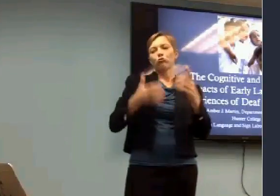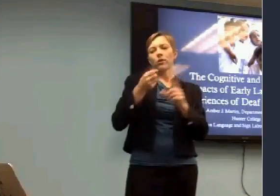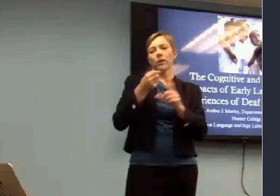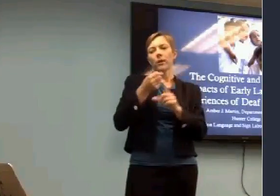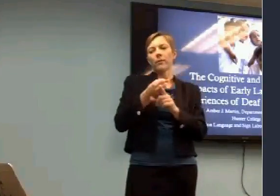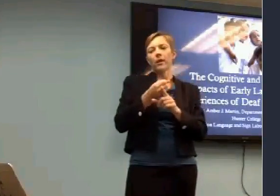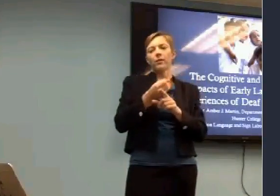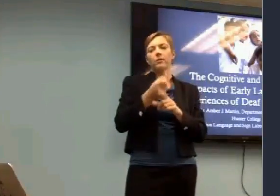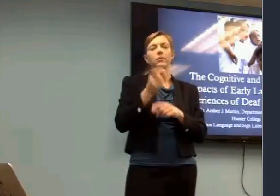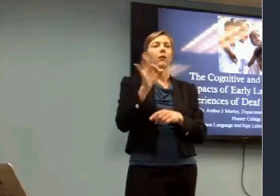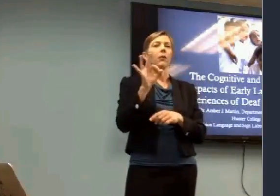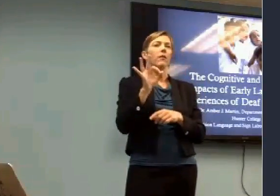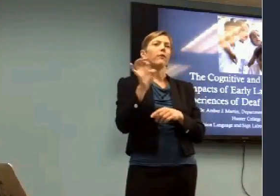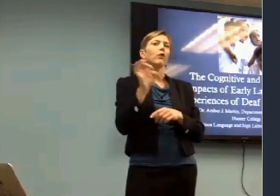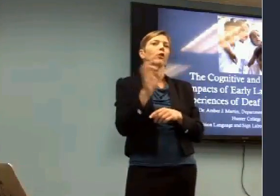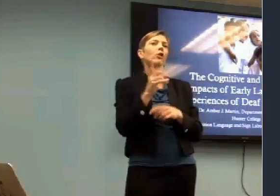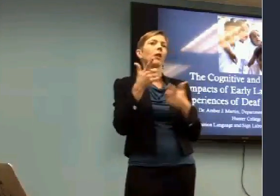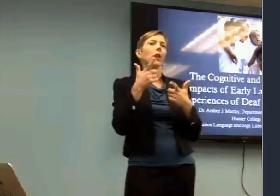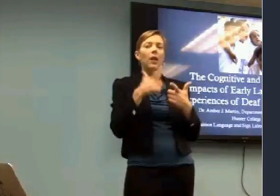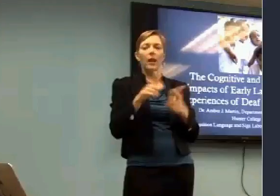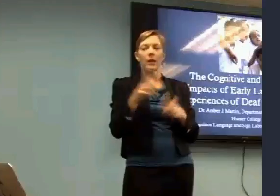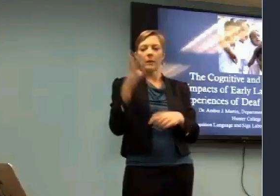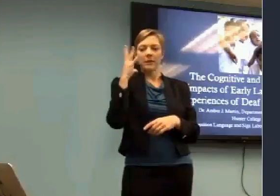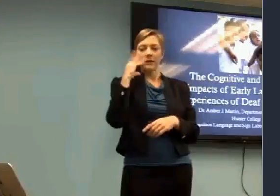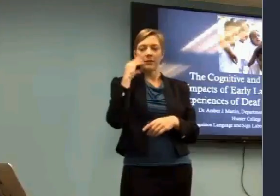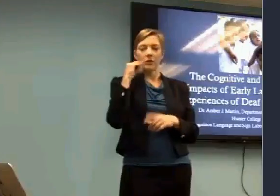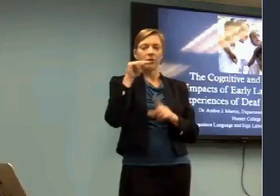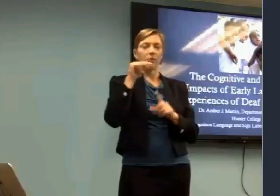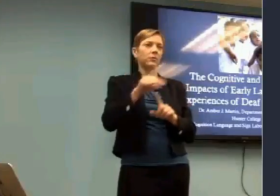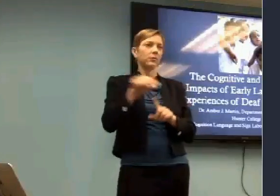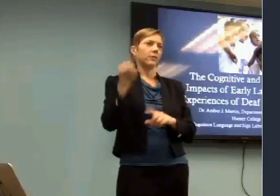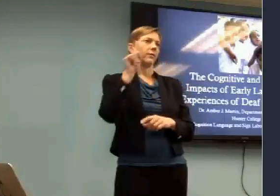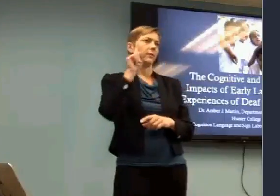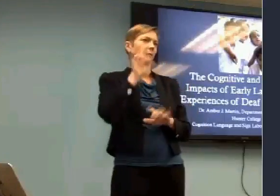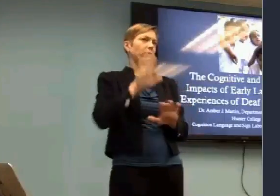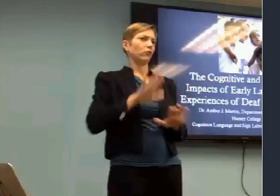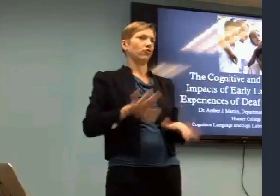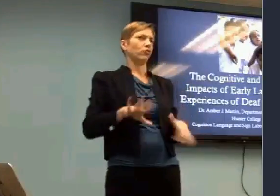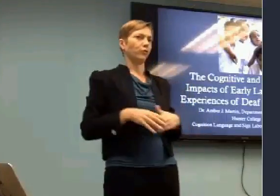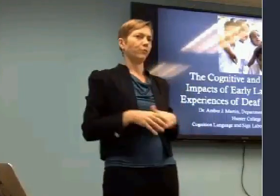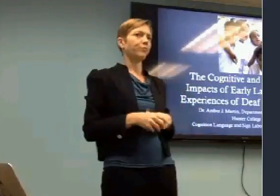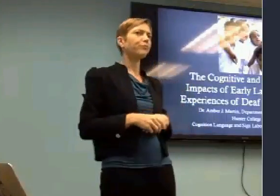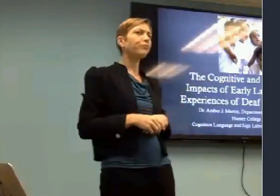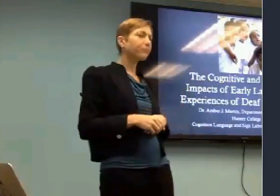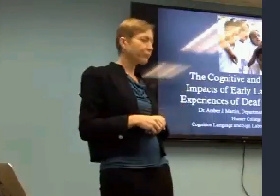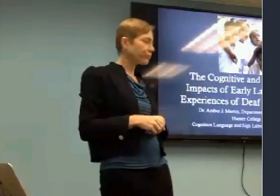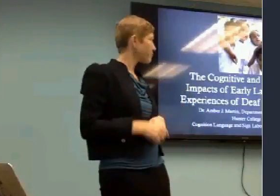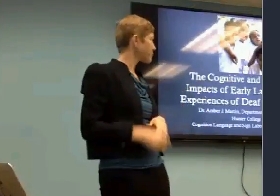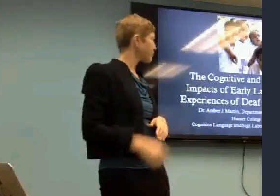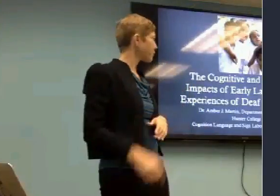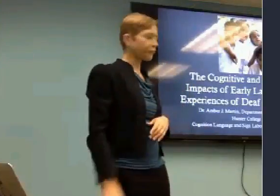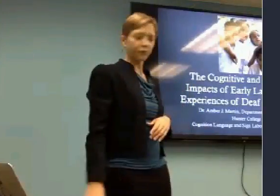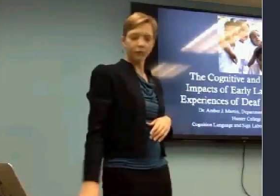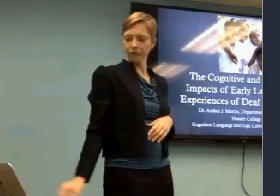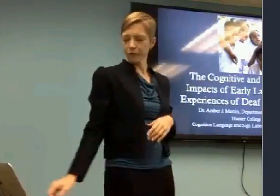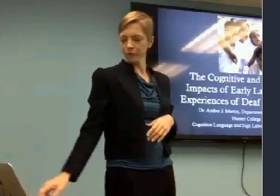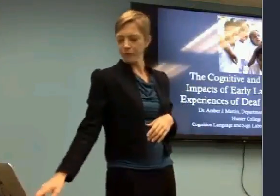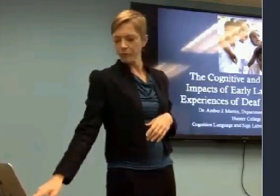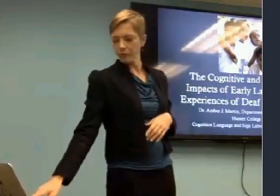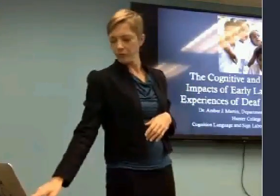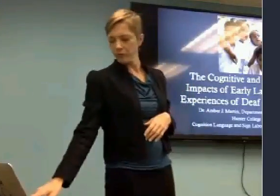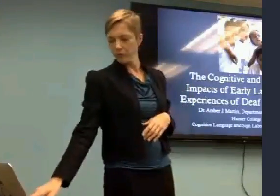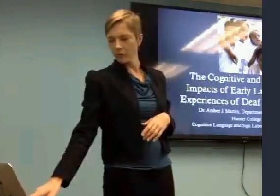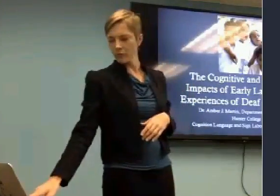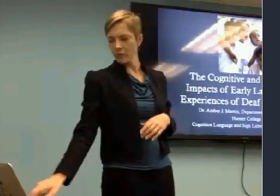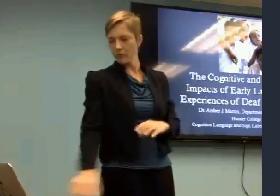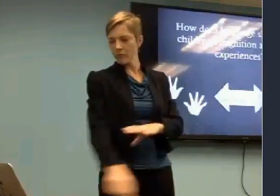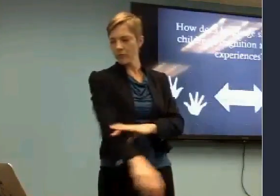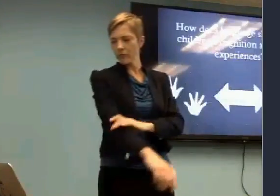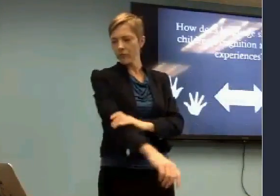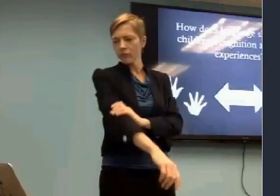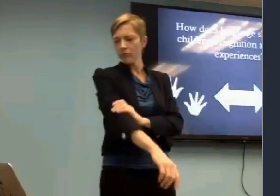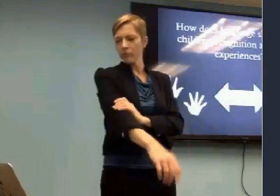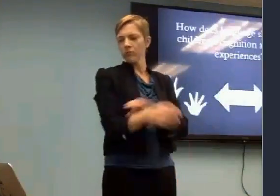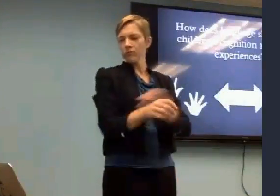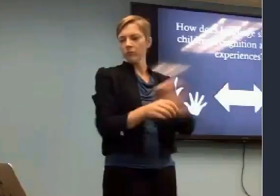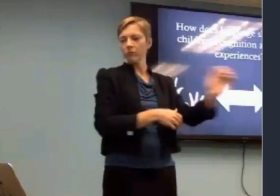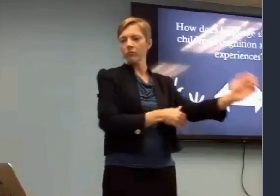The cognitive and social impacts of early language experiences of deaf children is the topic at the top today.